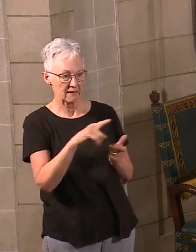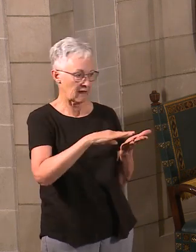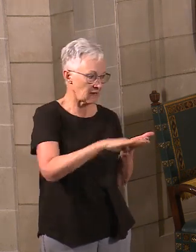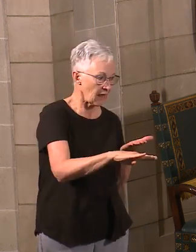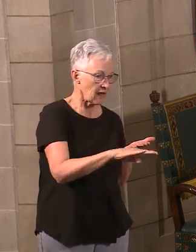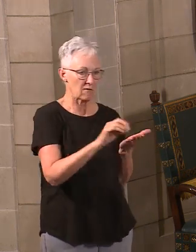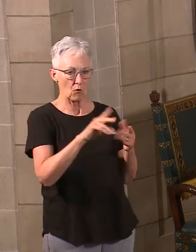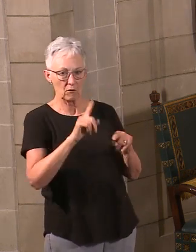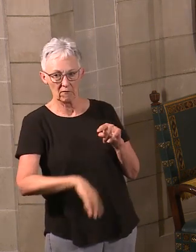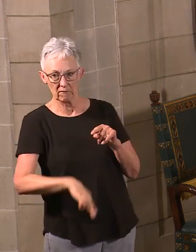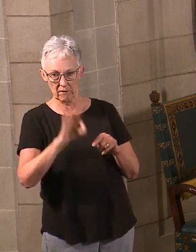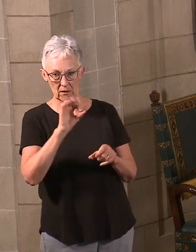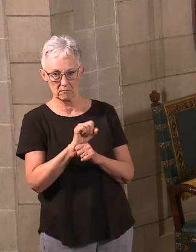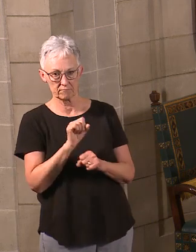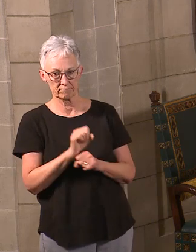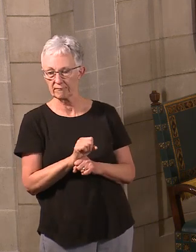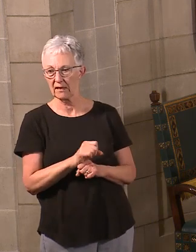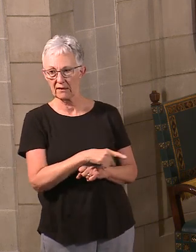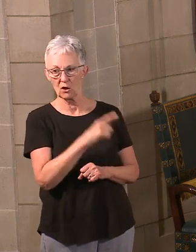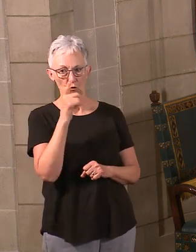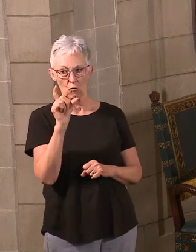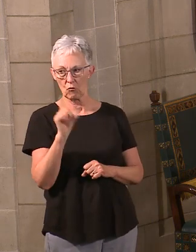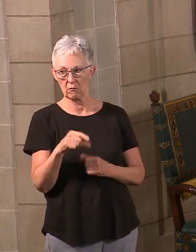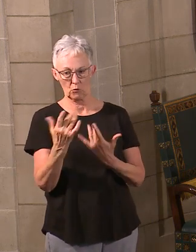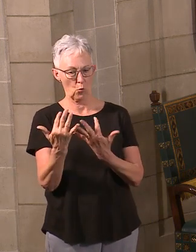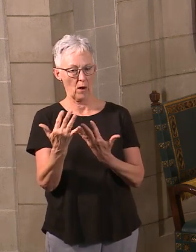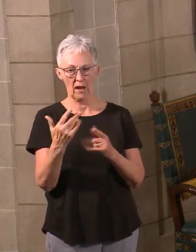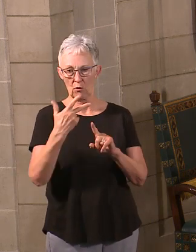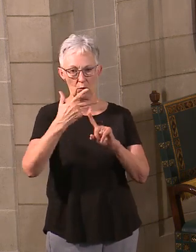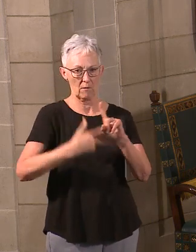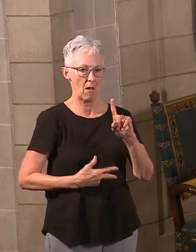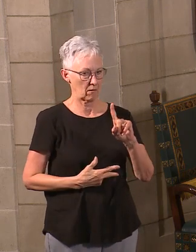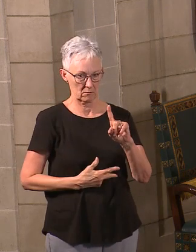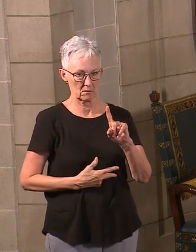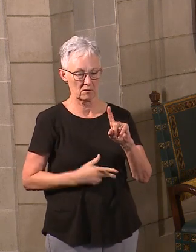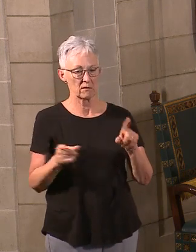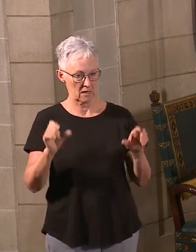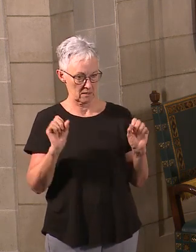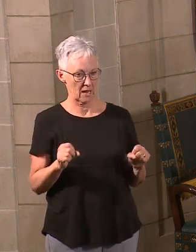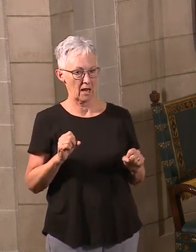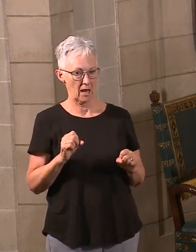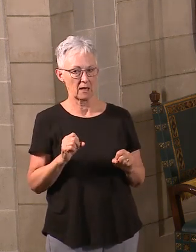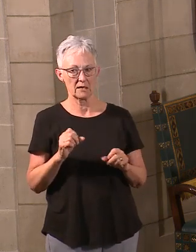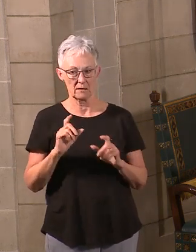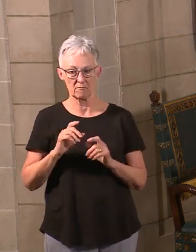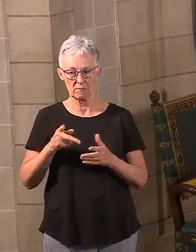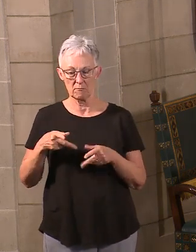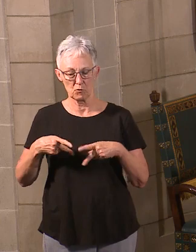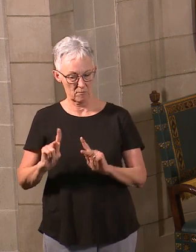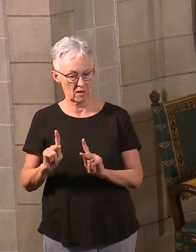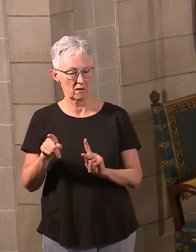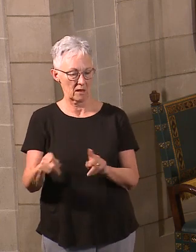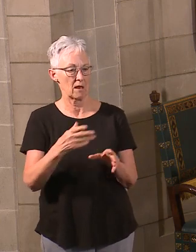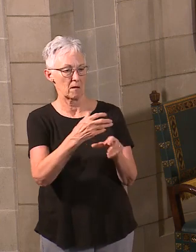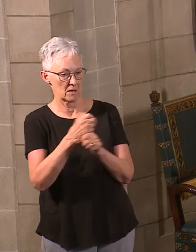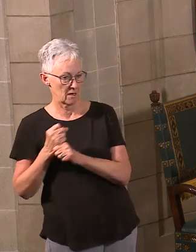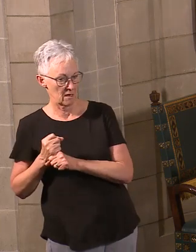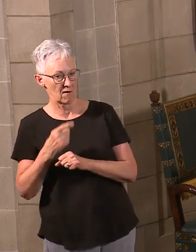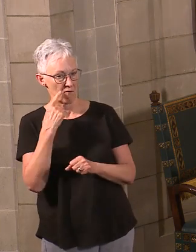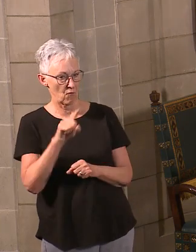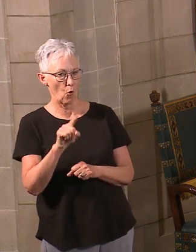maximum 3 months of receiving the benefits over a 36-month period. Able-bodied adults without dependents are